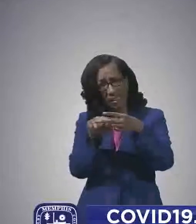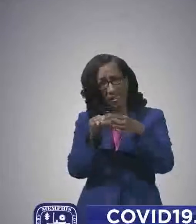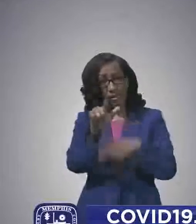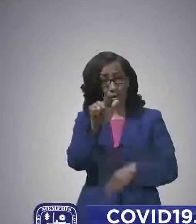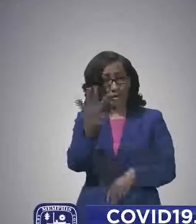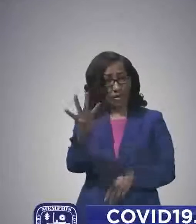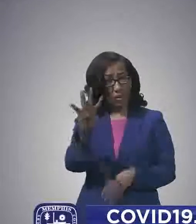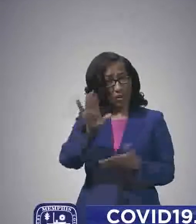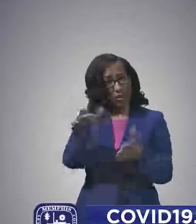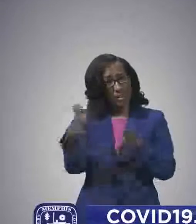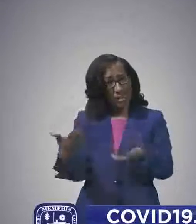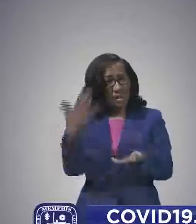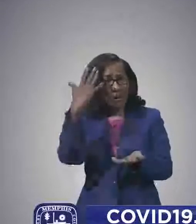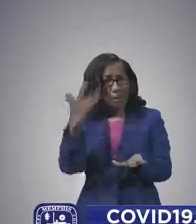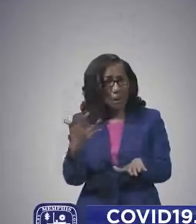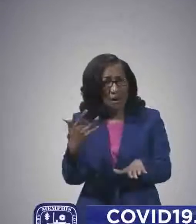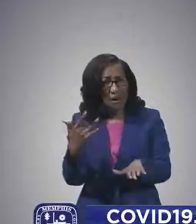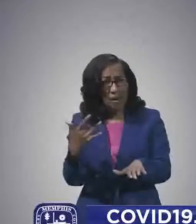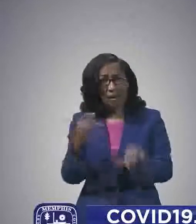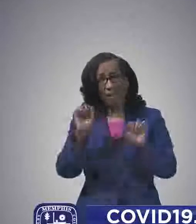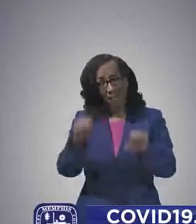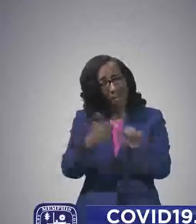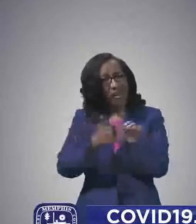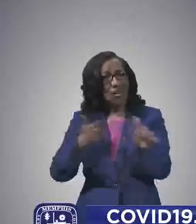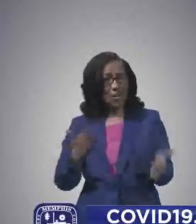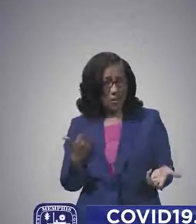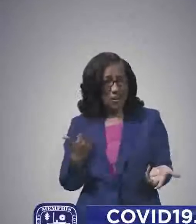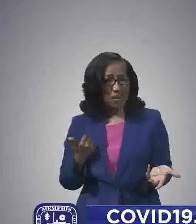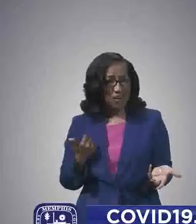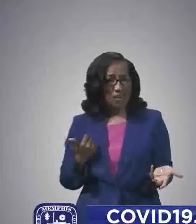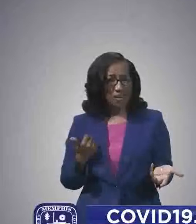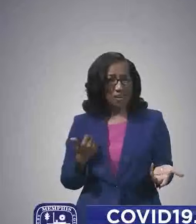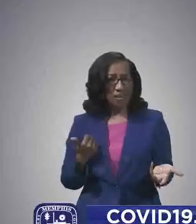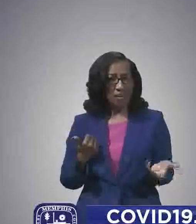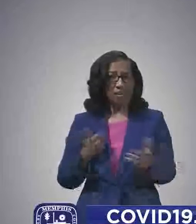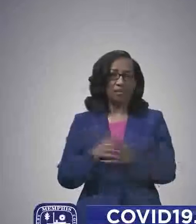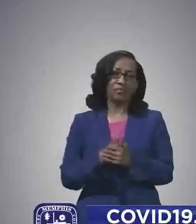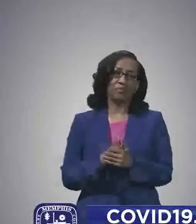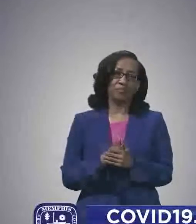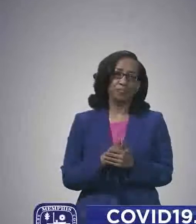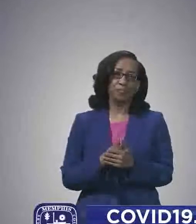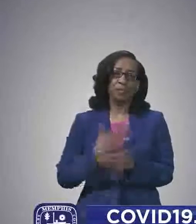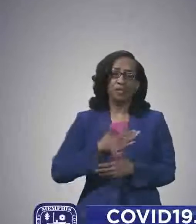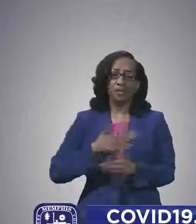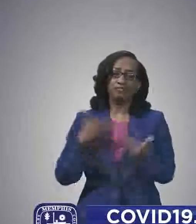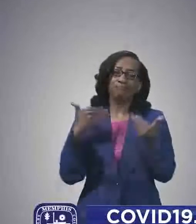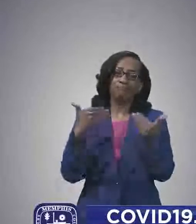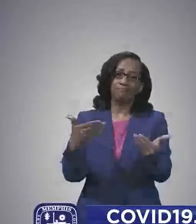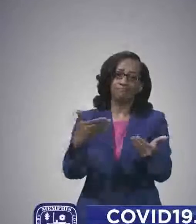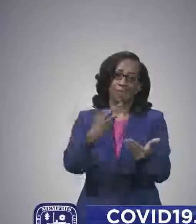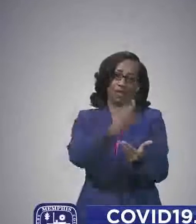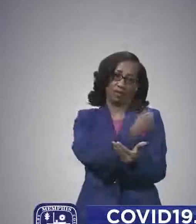them are preventable or were preventable. Get the vaccine.